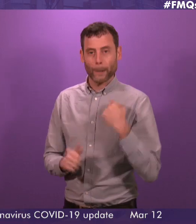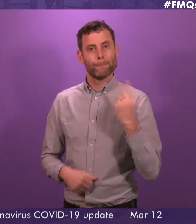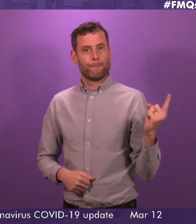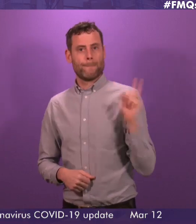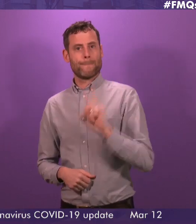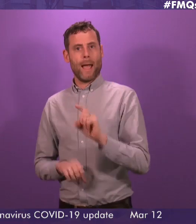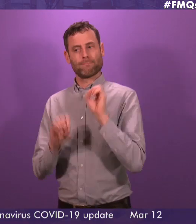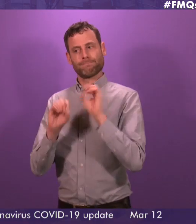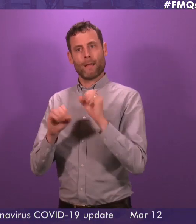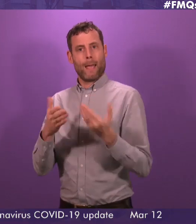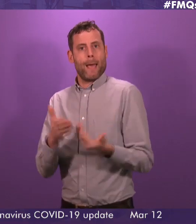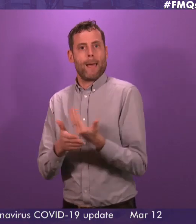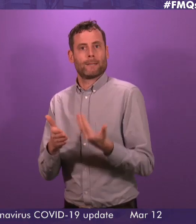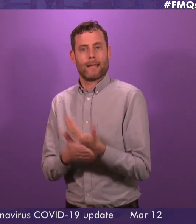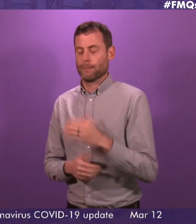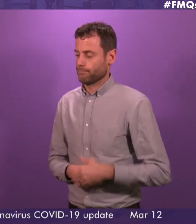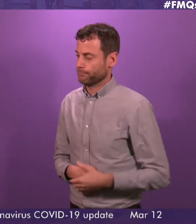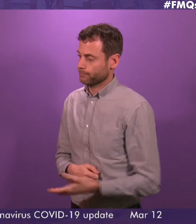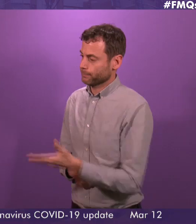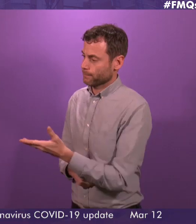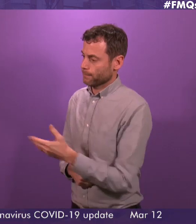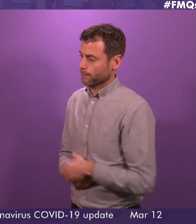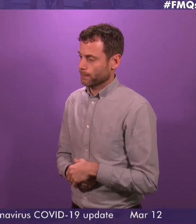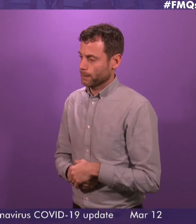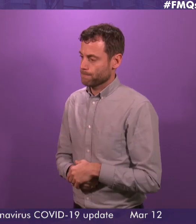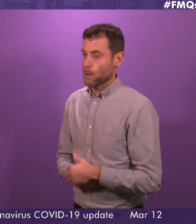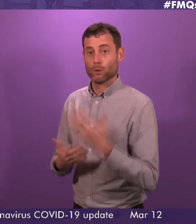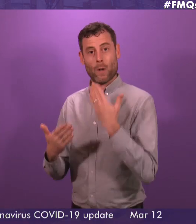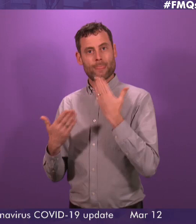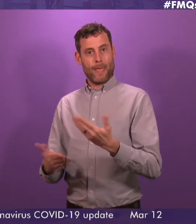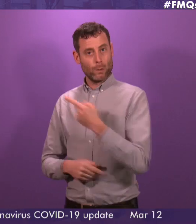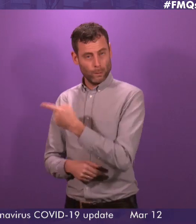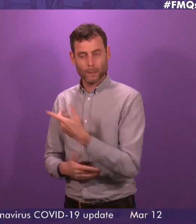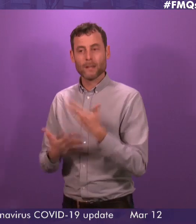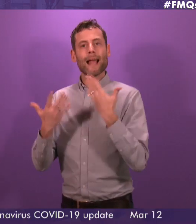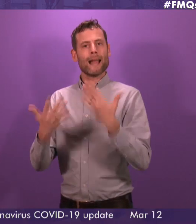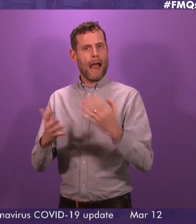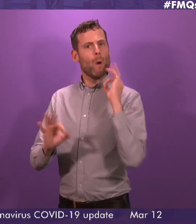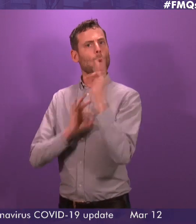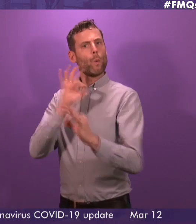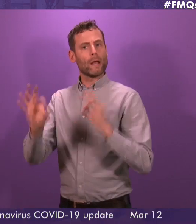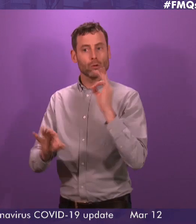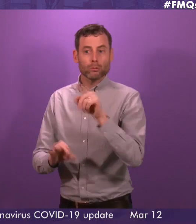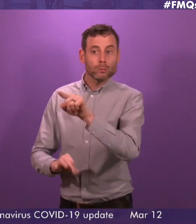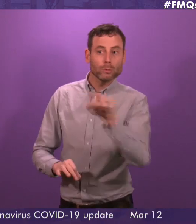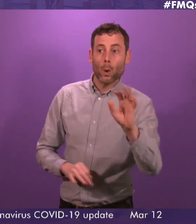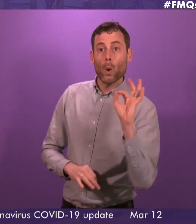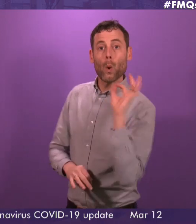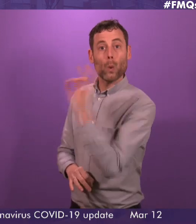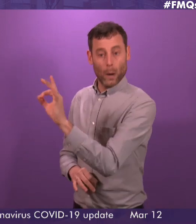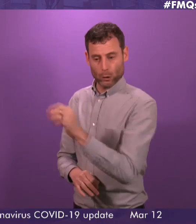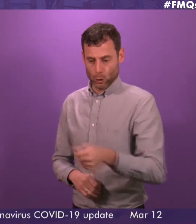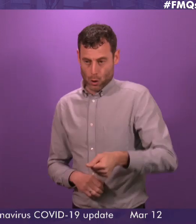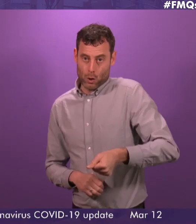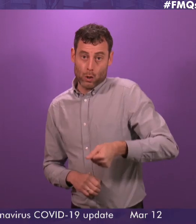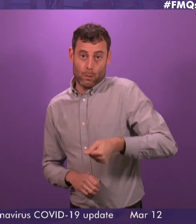Thank you very much, Cabinet Secretary. The Cabinet Secretary will now take questions. I would encourage members who wish to ask a question to press their